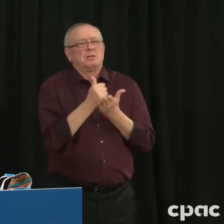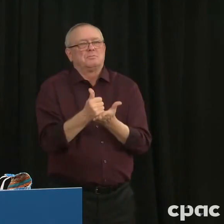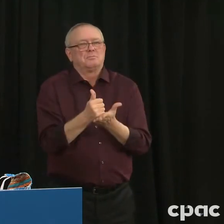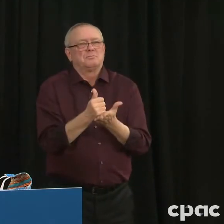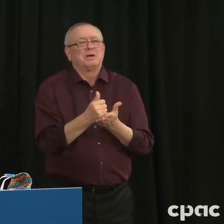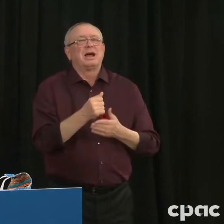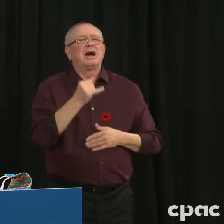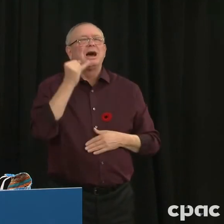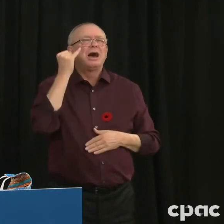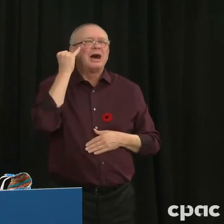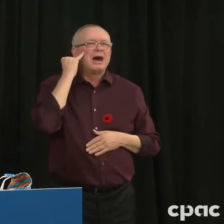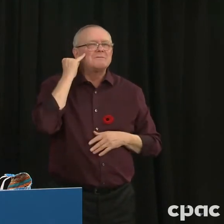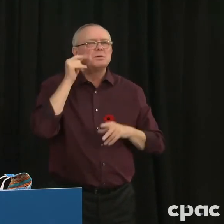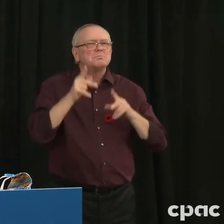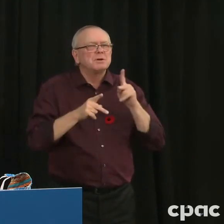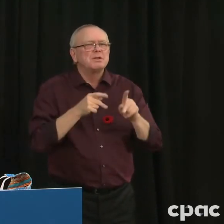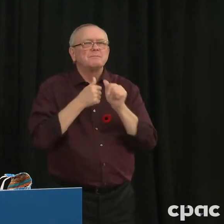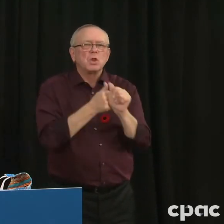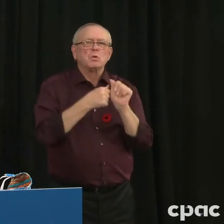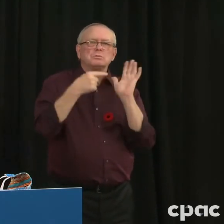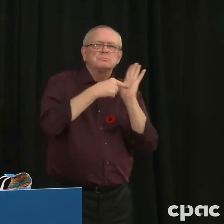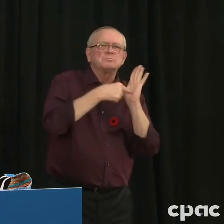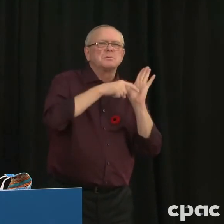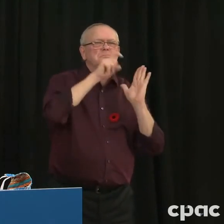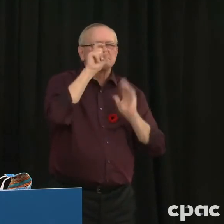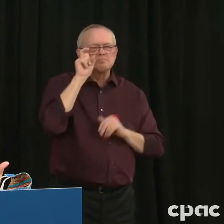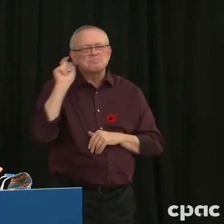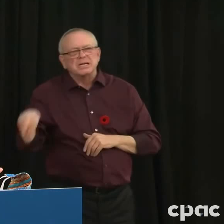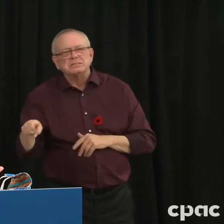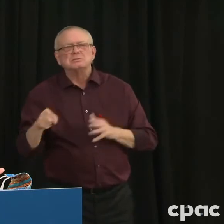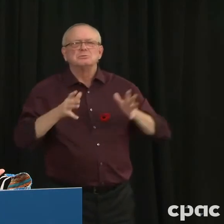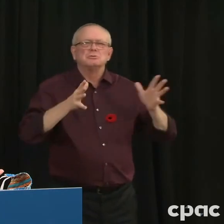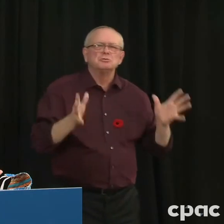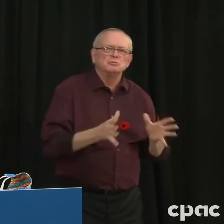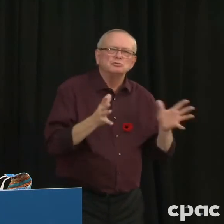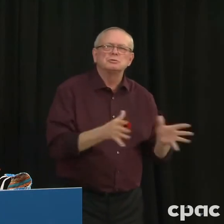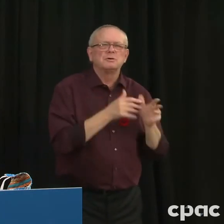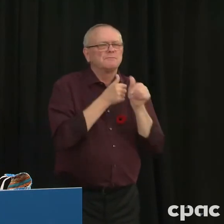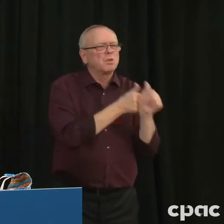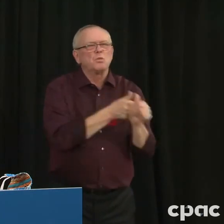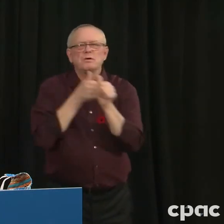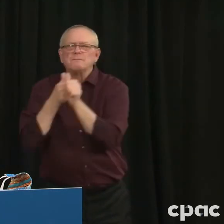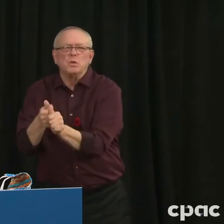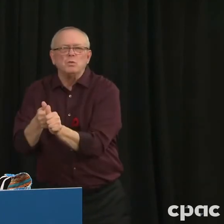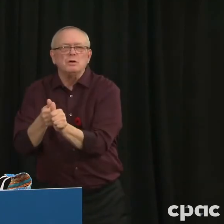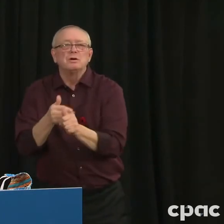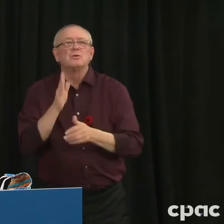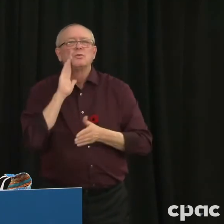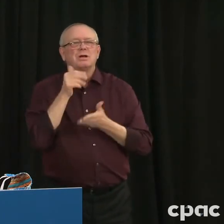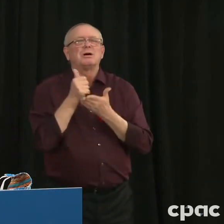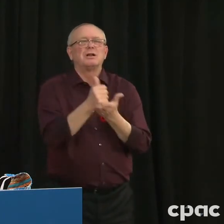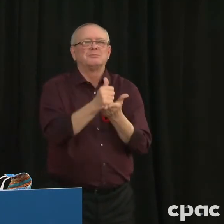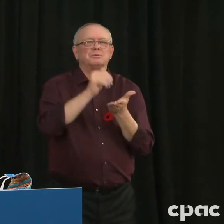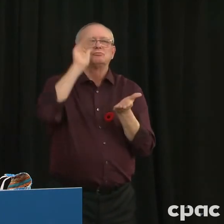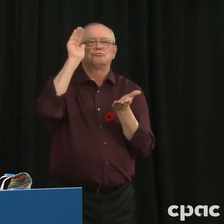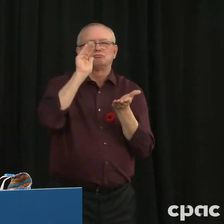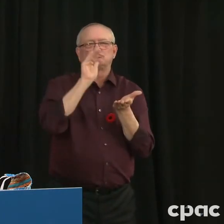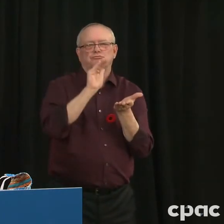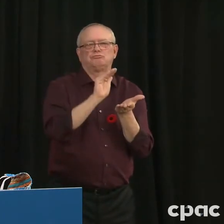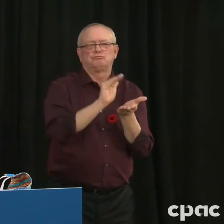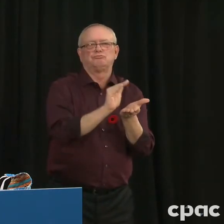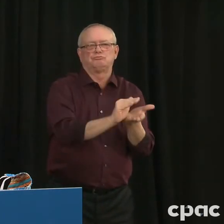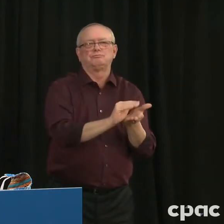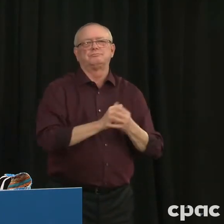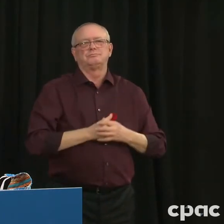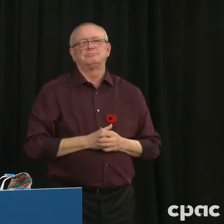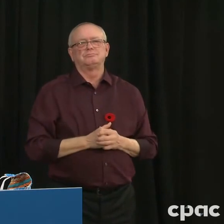voluntary measures. That will help to bring down our transmission as we continue to consider what additional measures may be needed. All right,